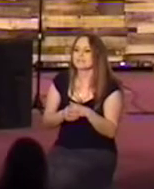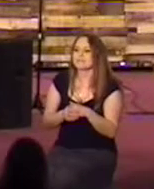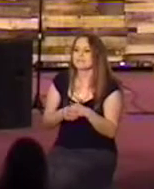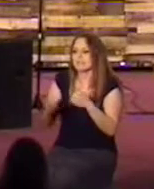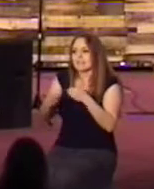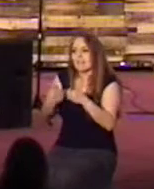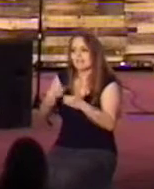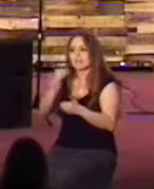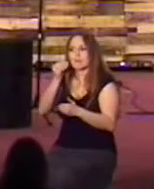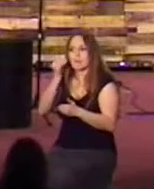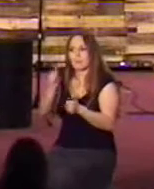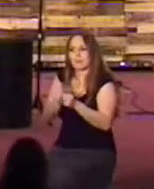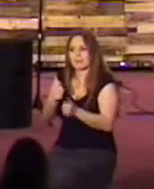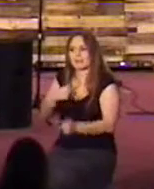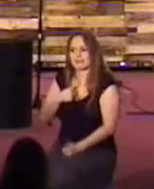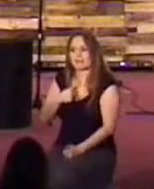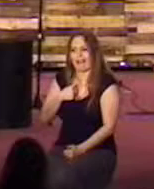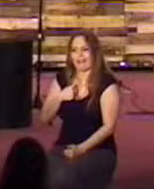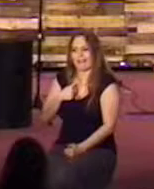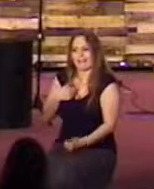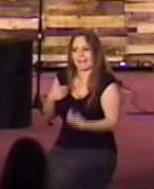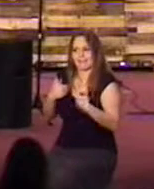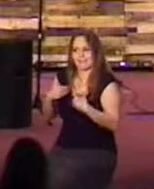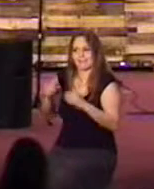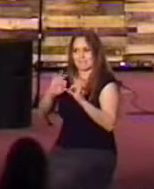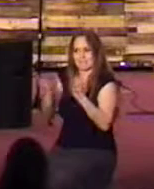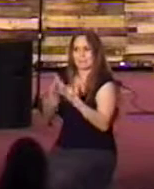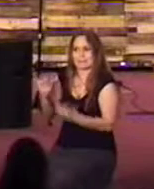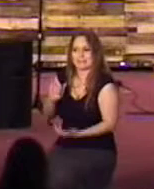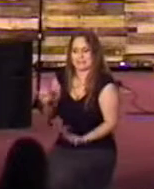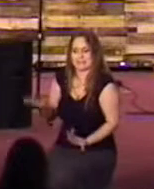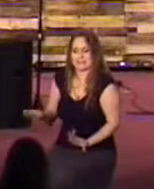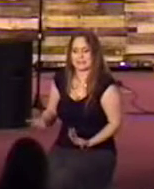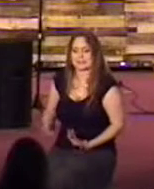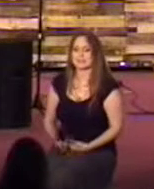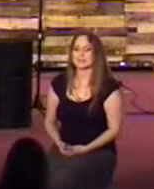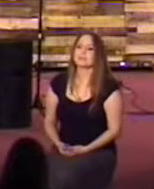home with me. I have family too. Come on, man.